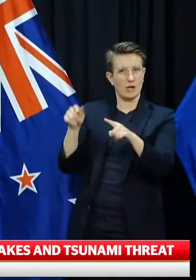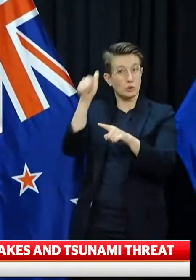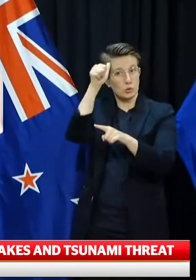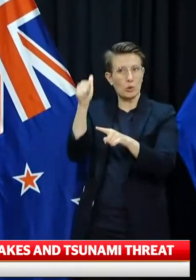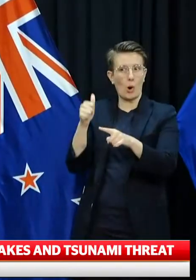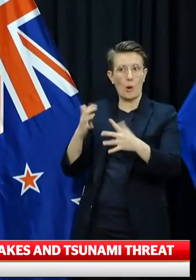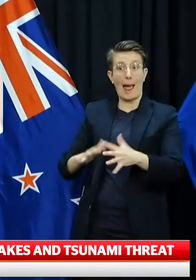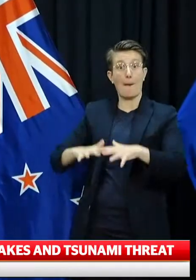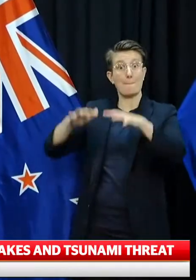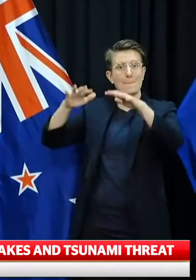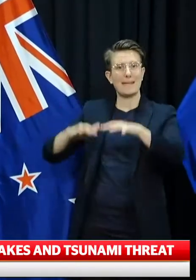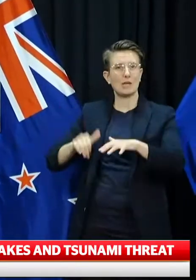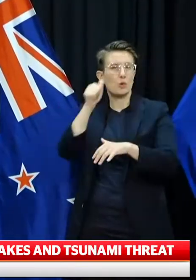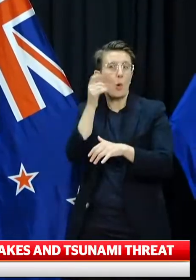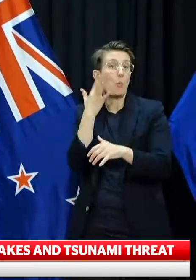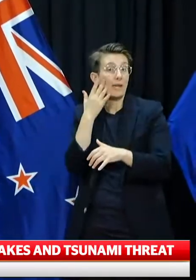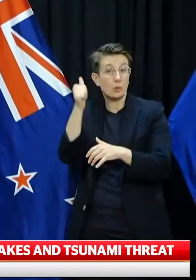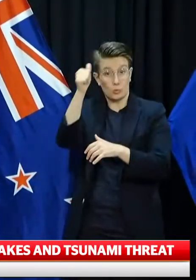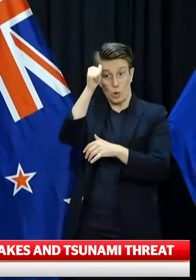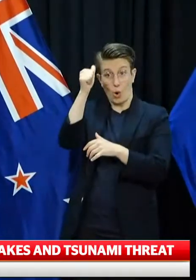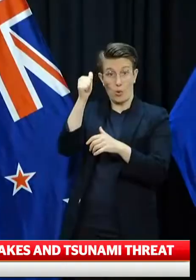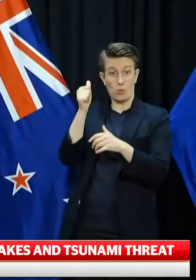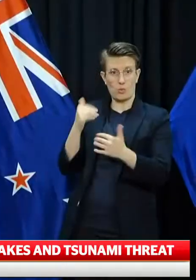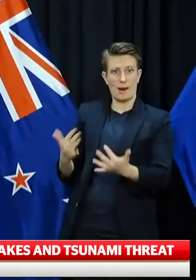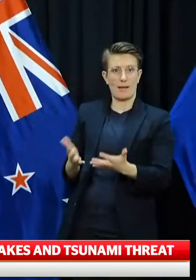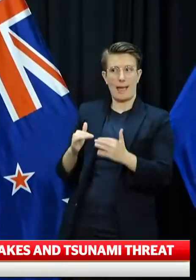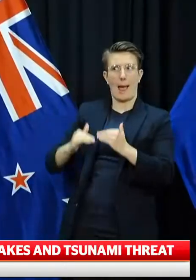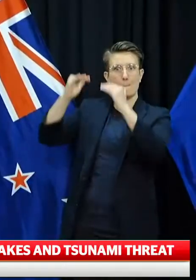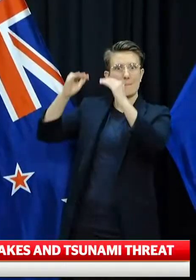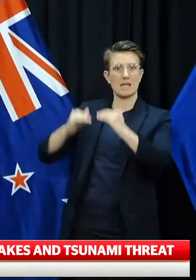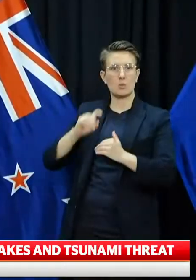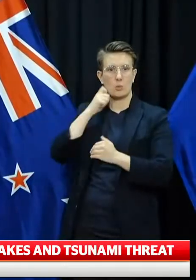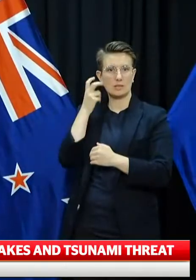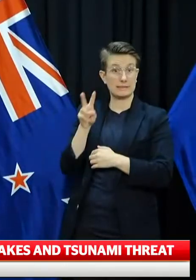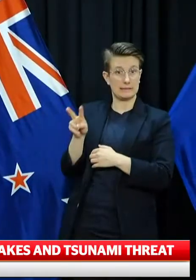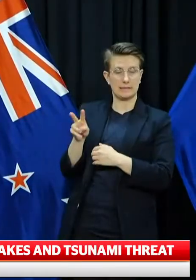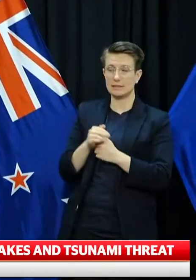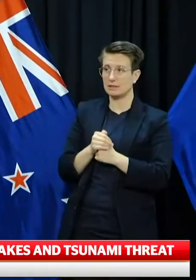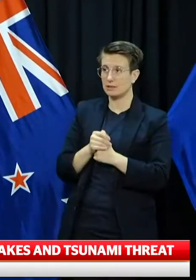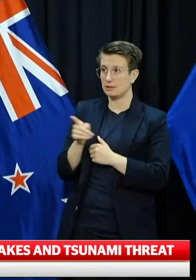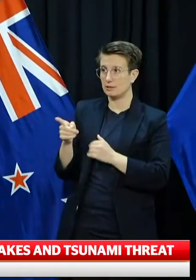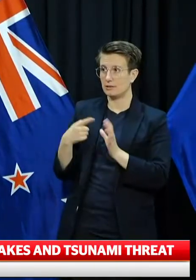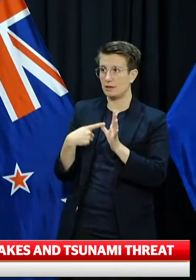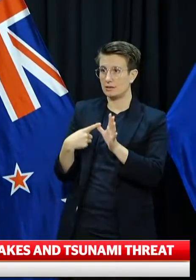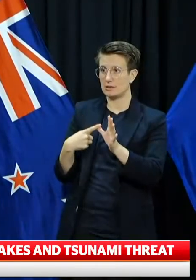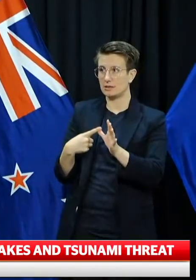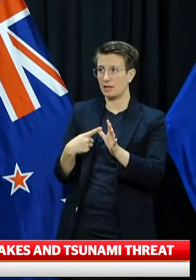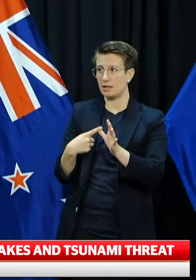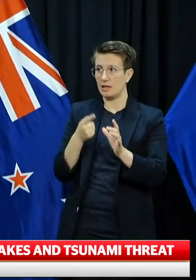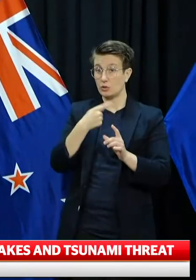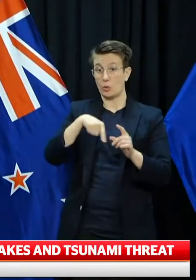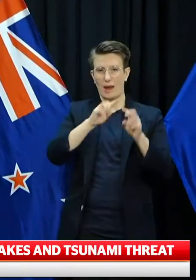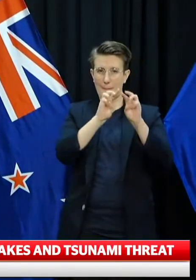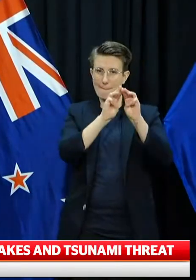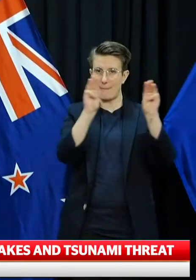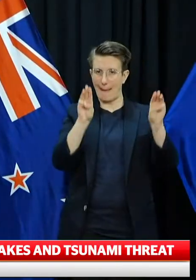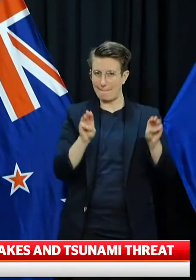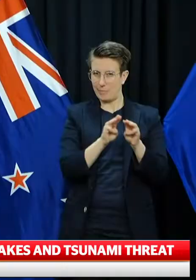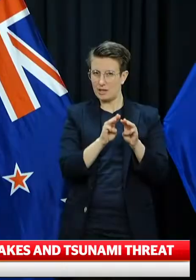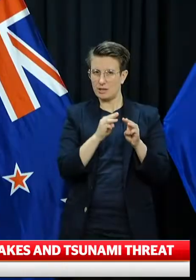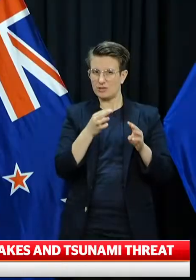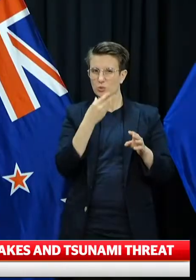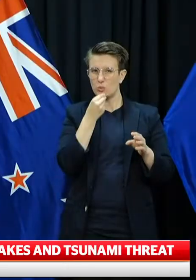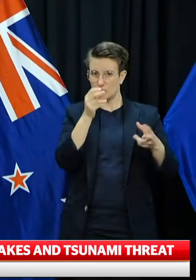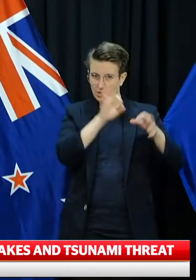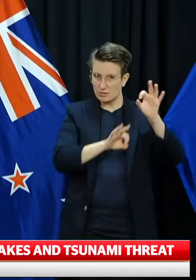terms of the mapping that's been provided, in those lower lying areas, the predictions based on the science that